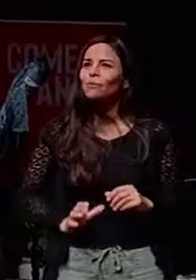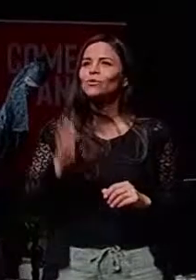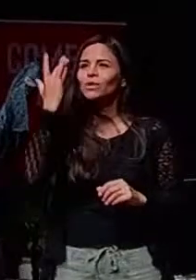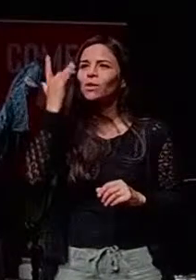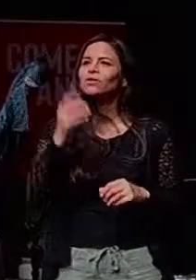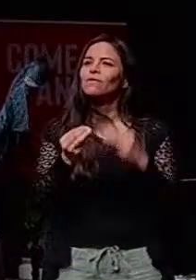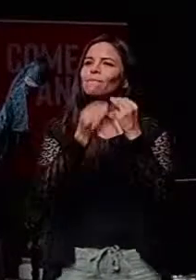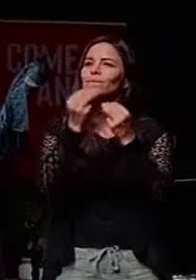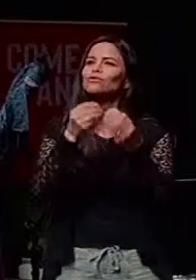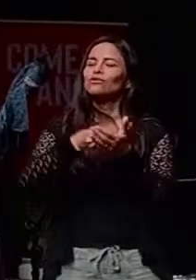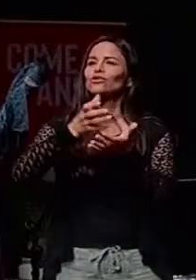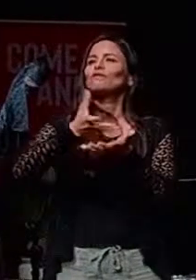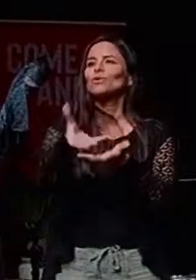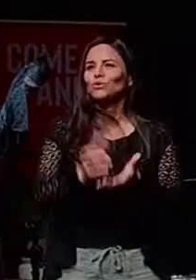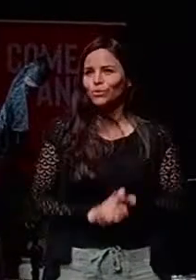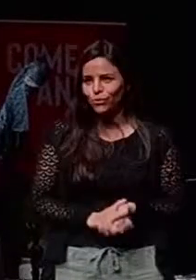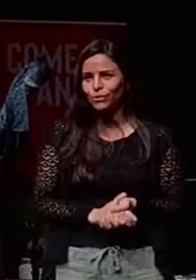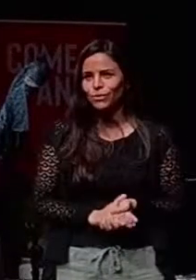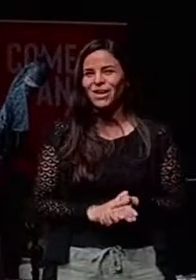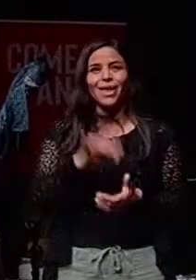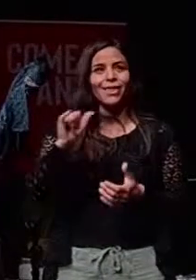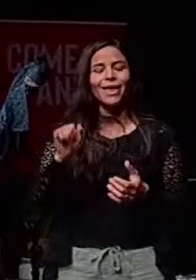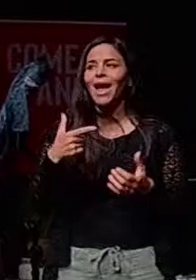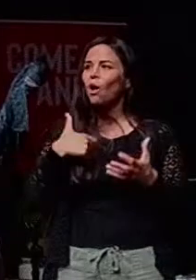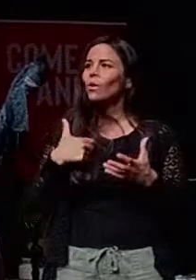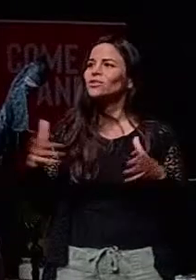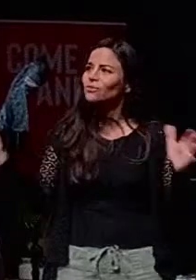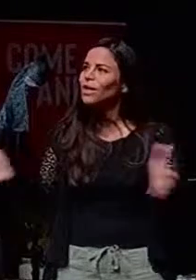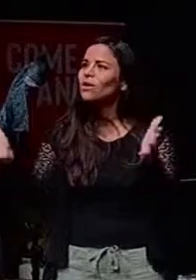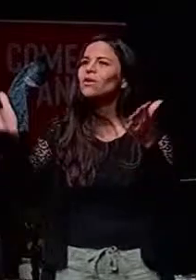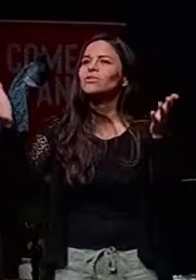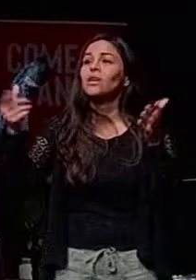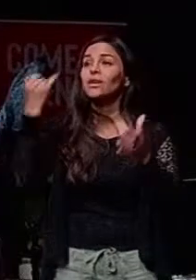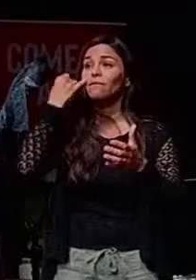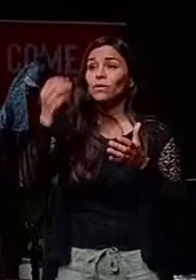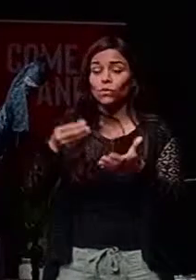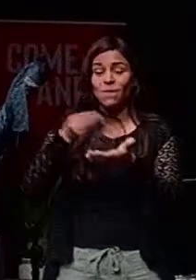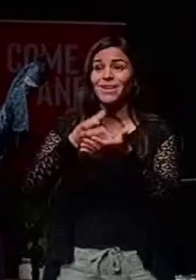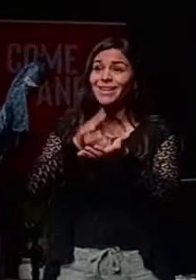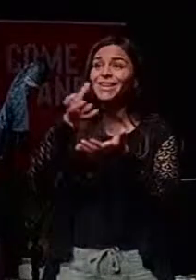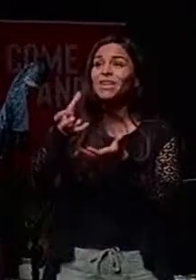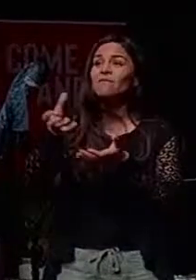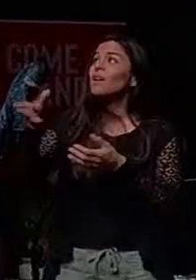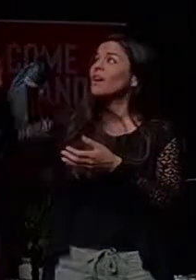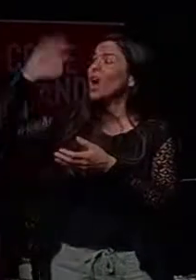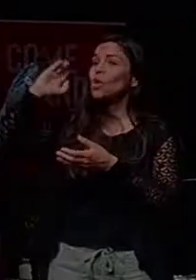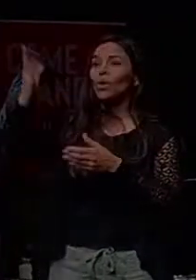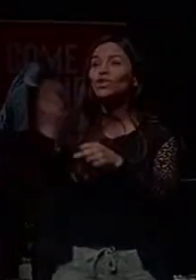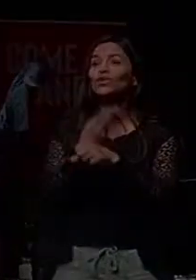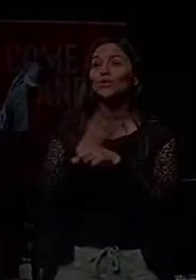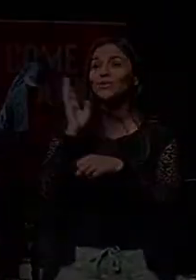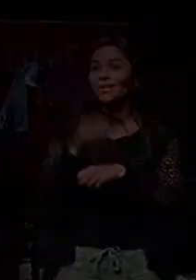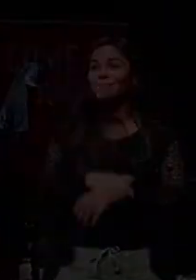it inspires everyone and just encourages us that really when we give, like, God uses it. So thank you so much for being here. Thank you.